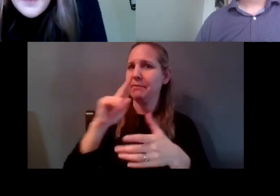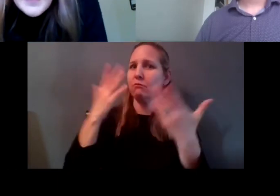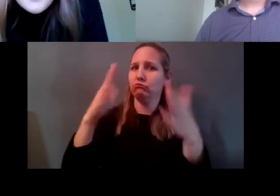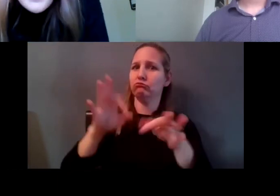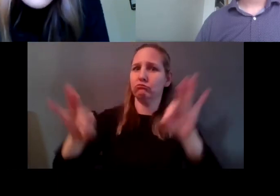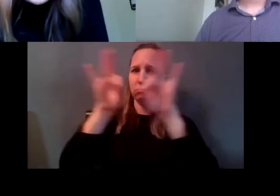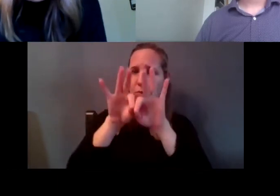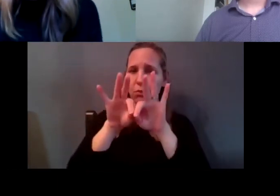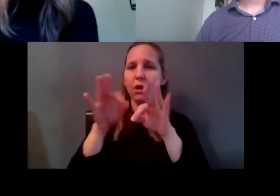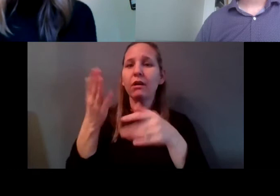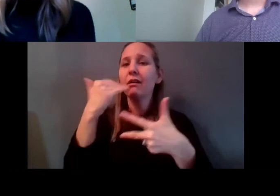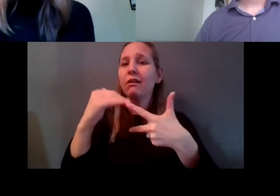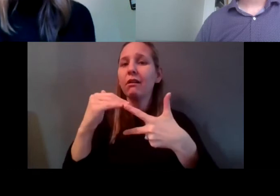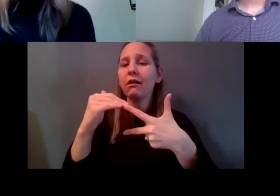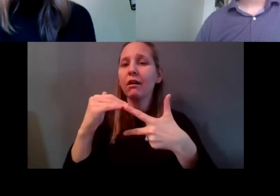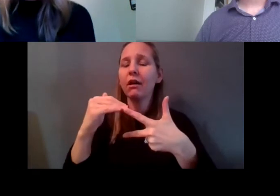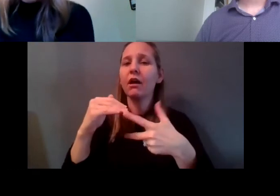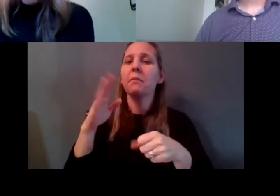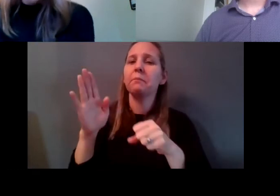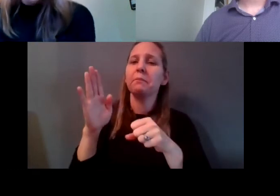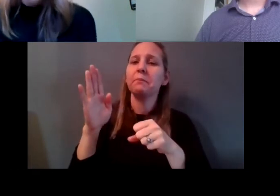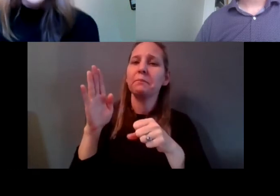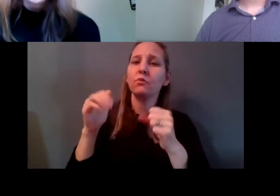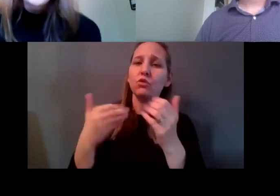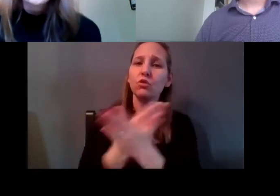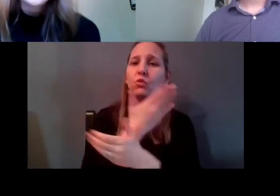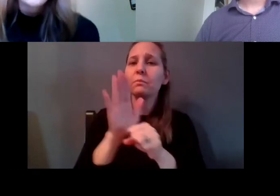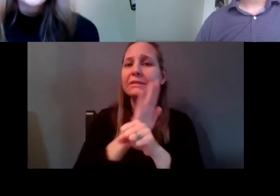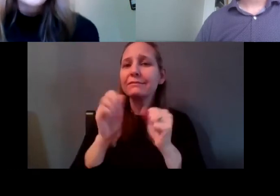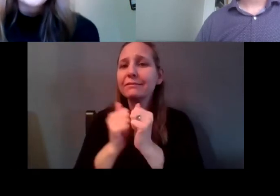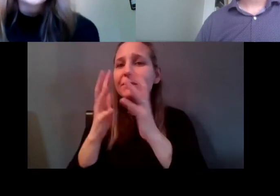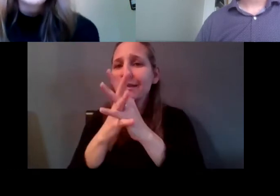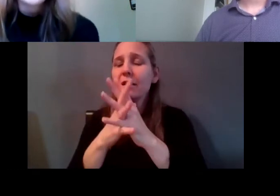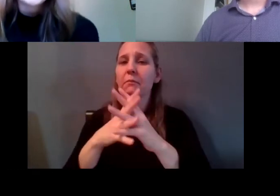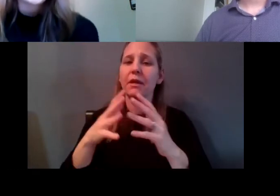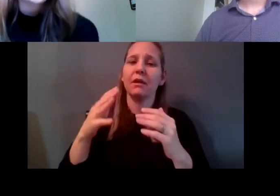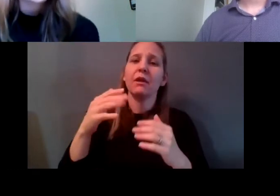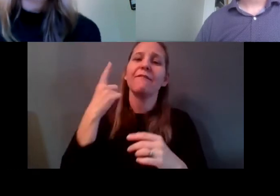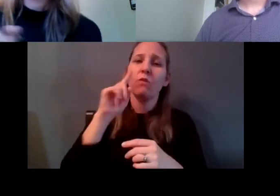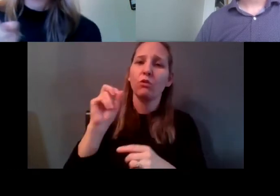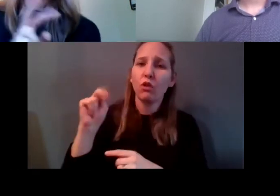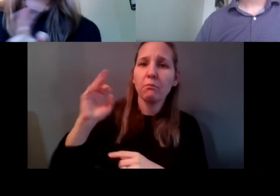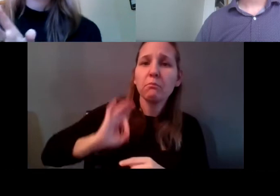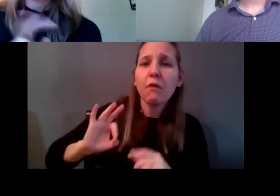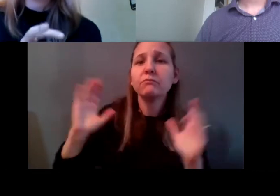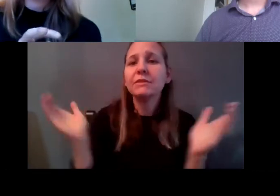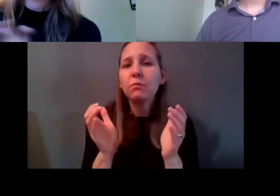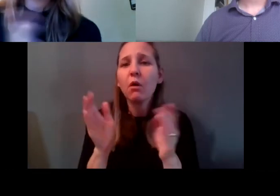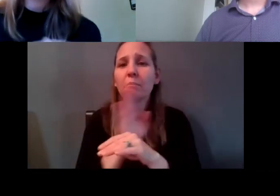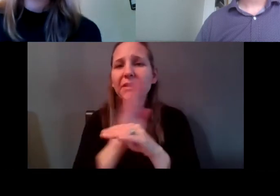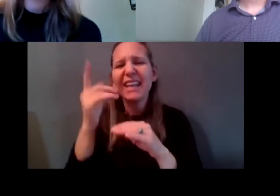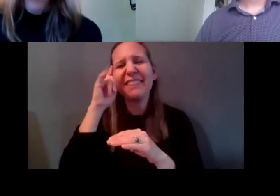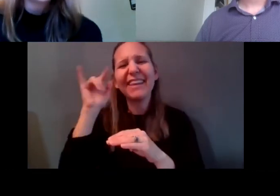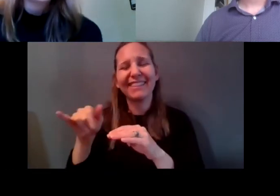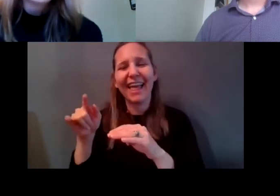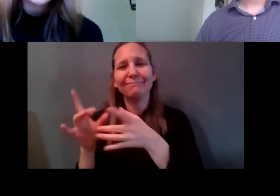And then next we have entrepreneur-friendly city, ease to set up and operate for not-for-profit and small businesses. And I think that connects well with the previous